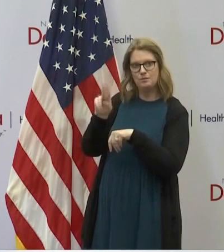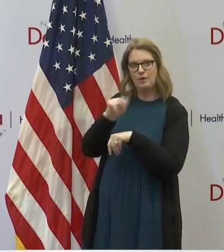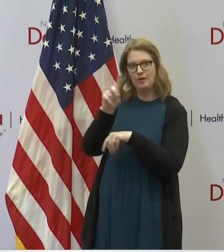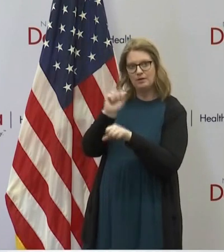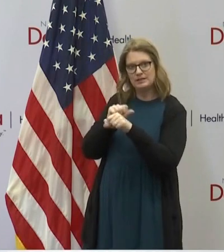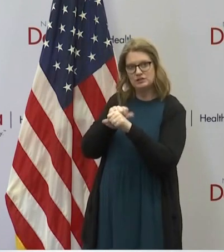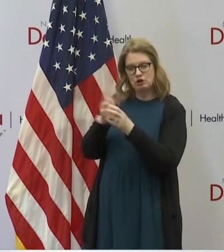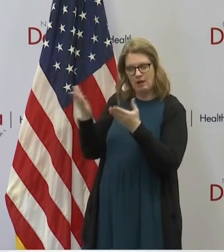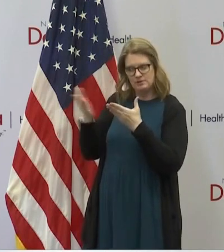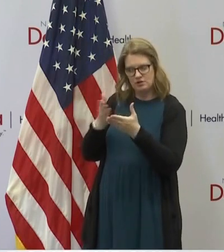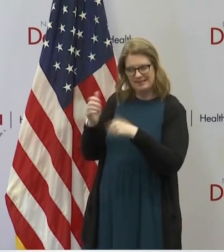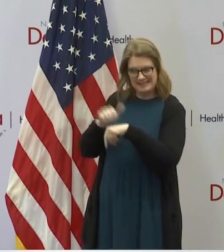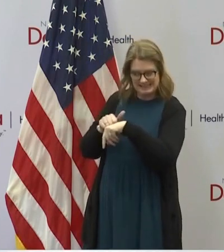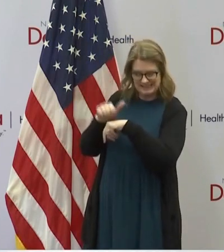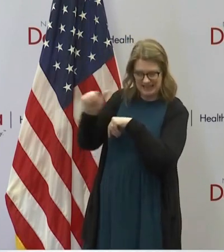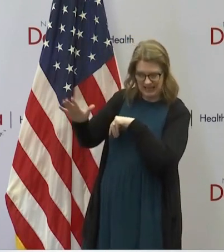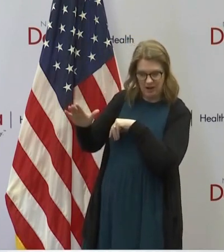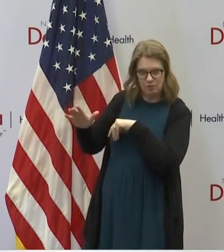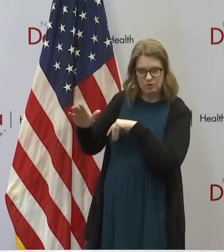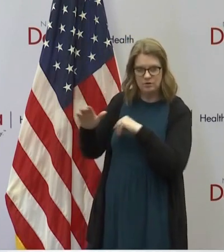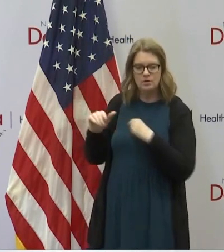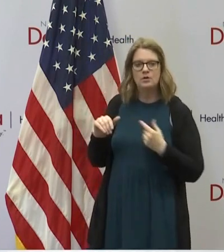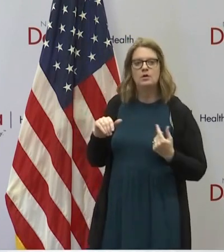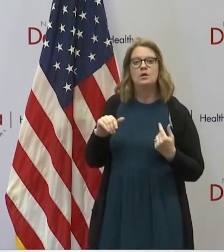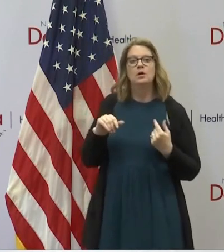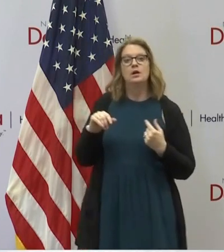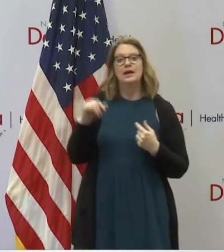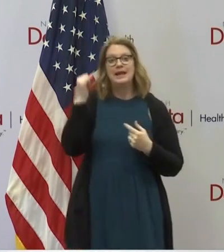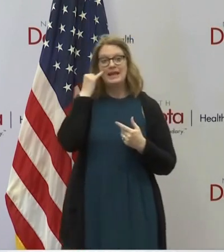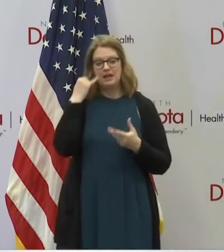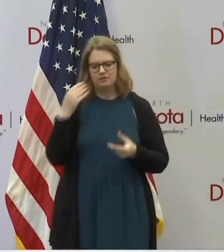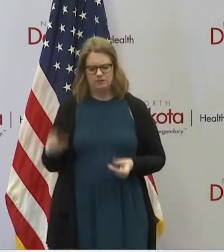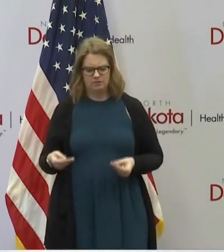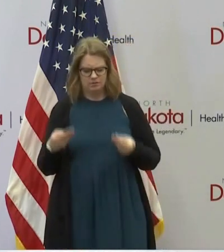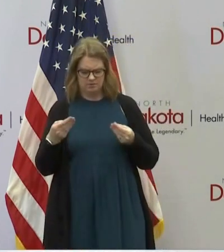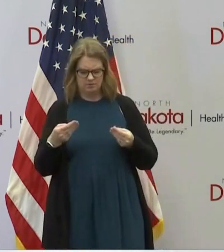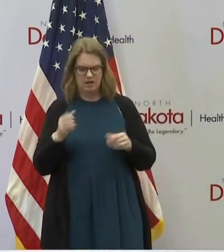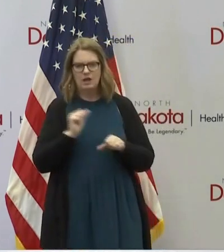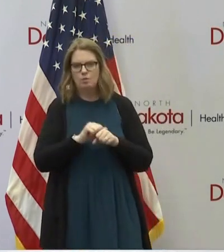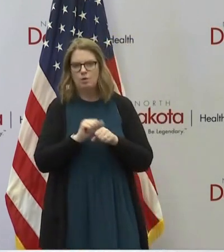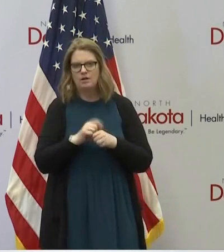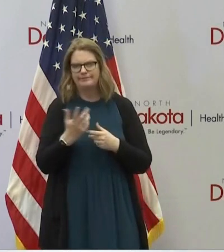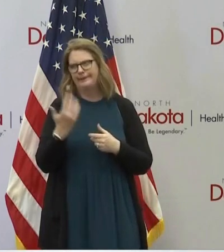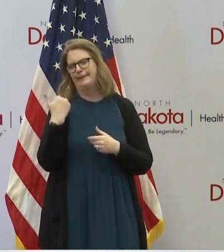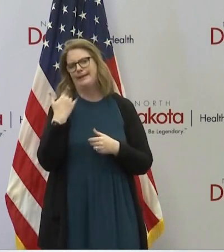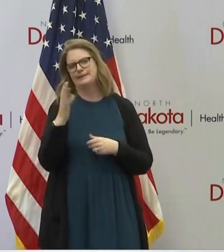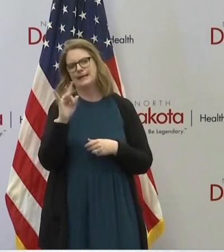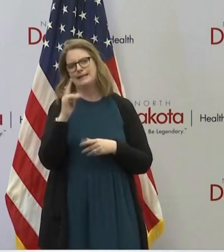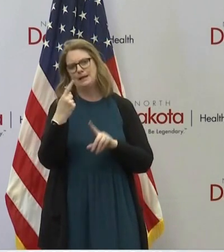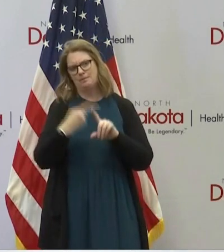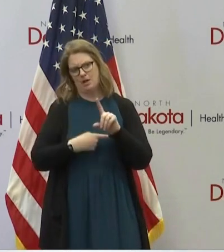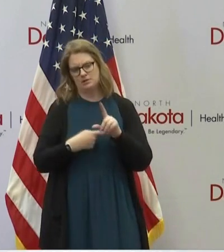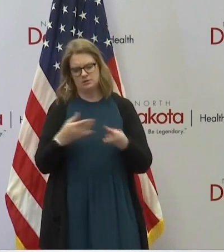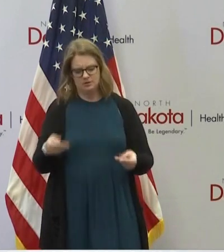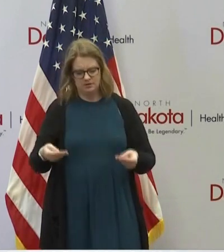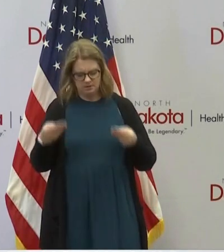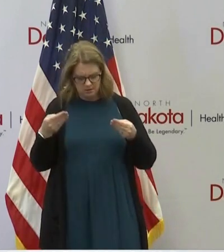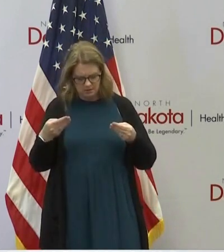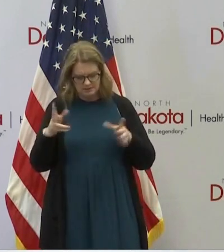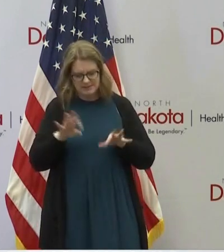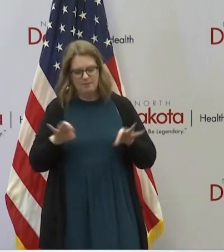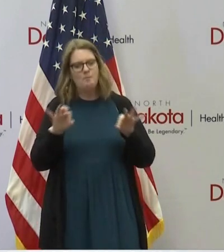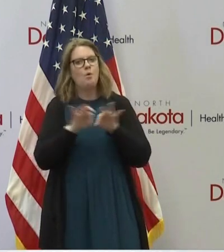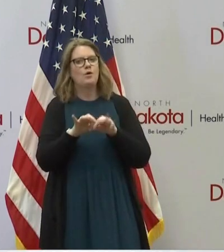that employer. And if that employee has worked for you at any point in the last 18 months, it's critical